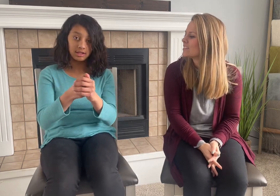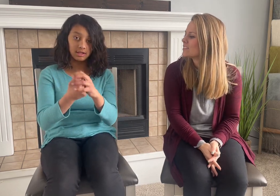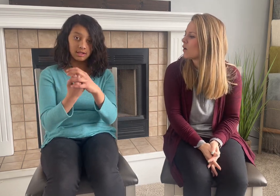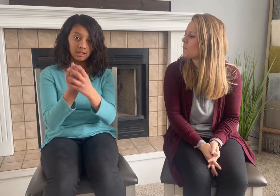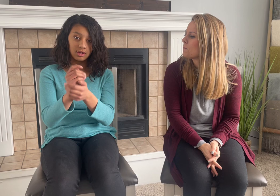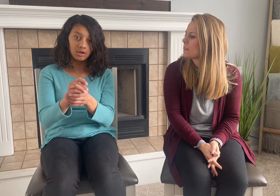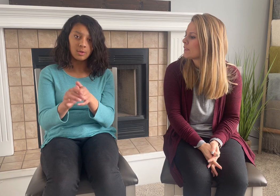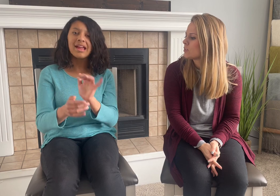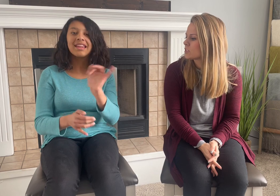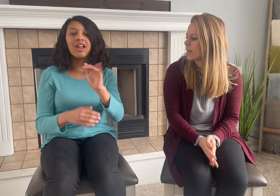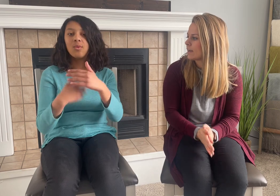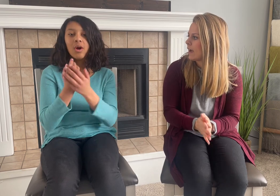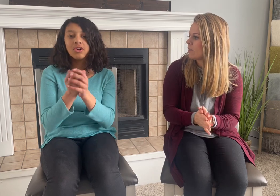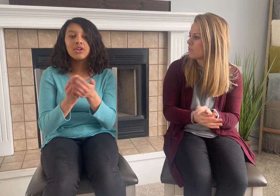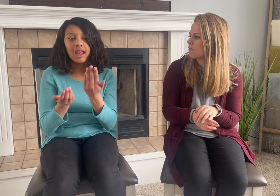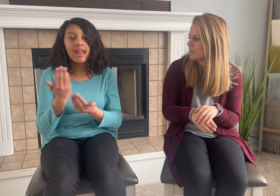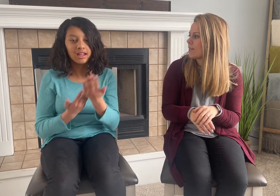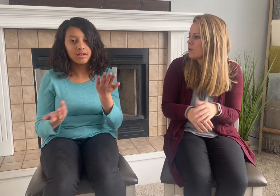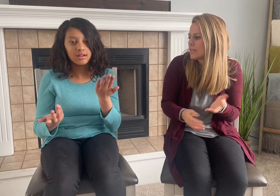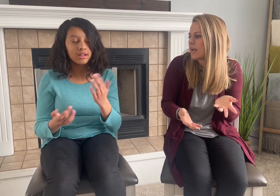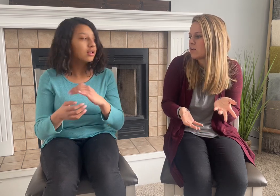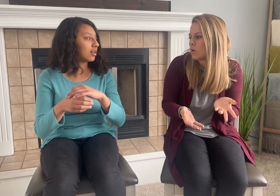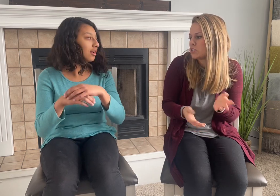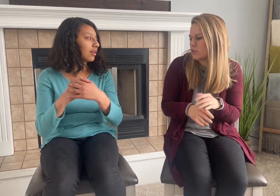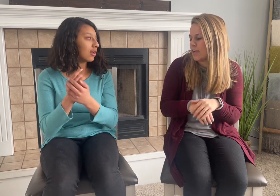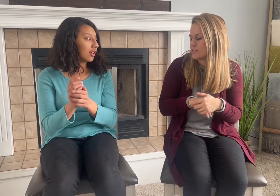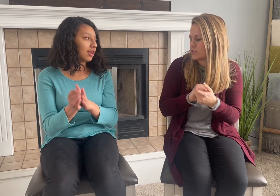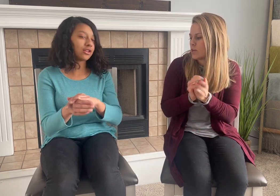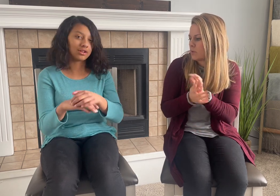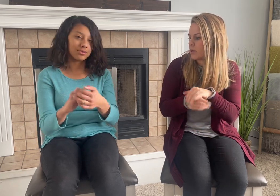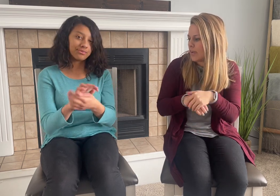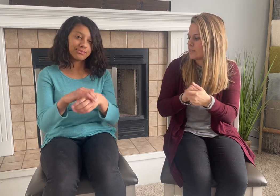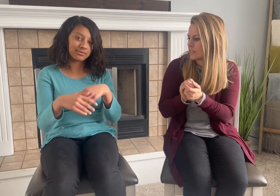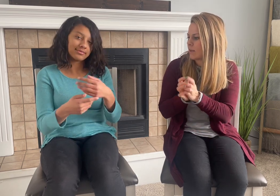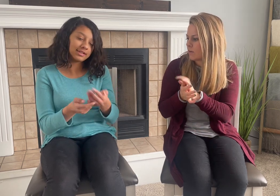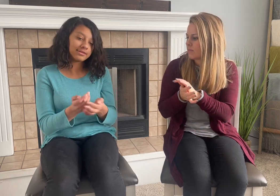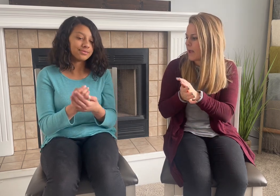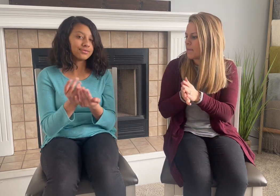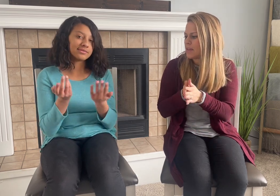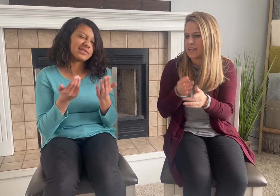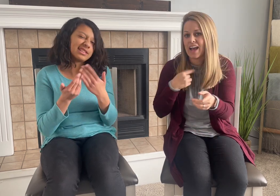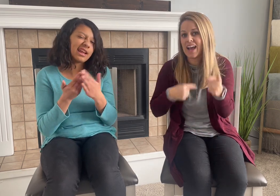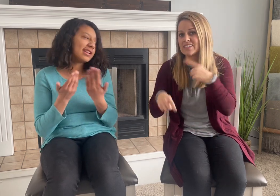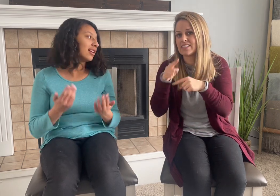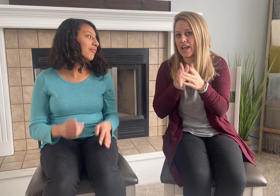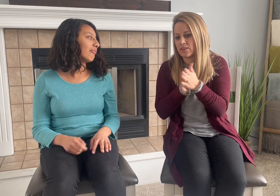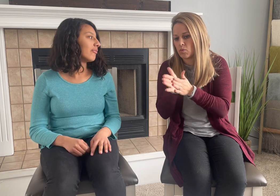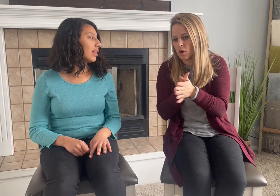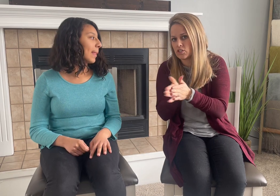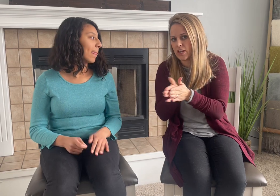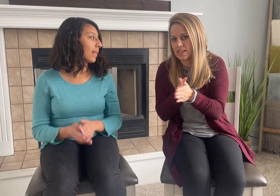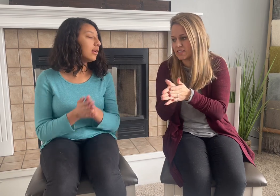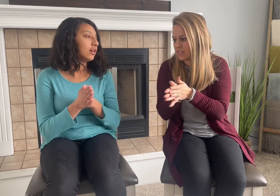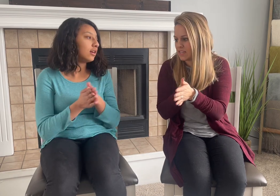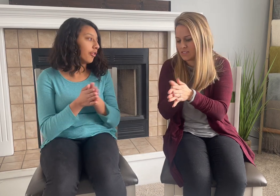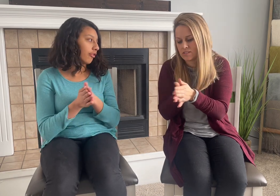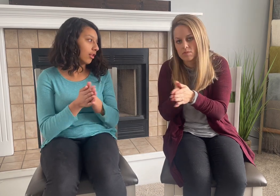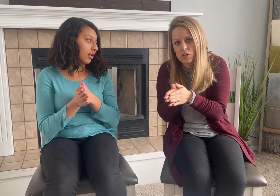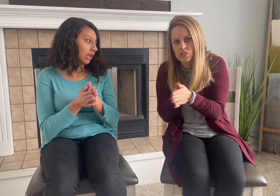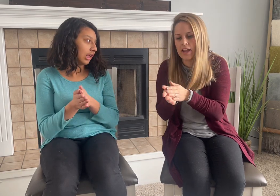So you just got to kind of, it looks like how you're washing your hands. We're just going to put your hands together. Yeah. And I sign wash your hands like this, wash your